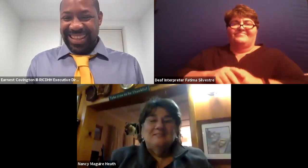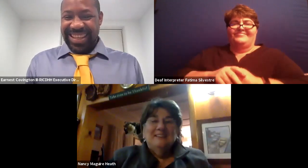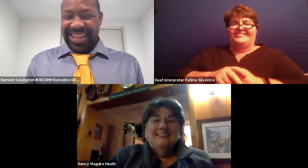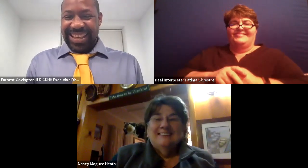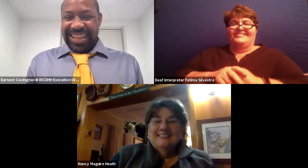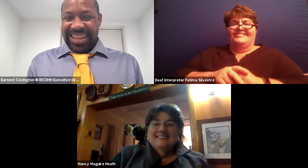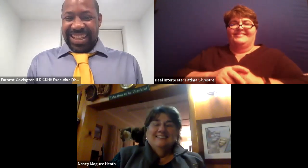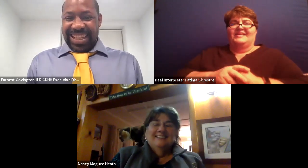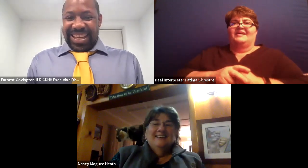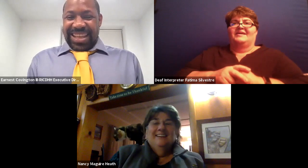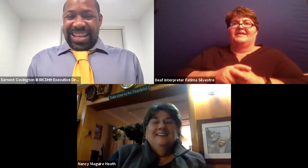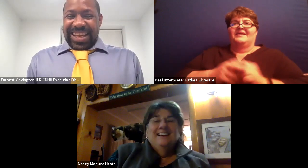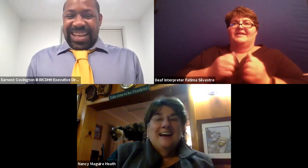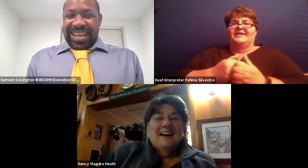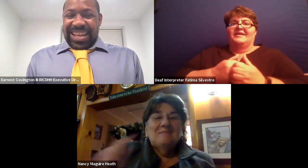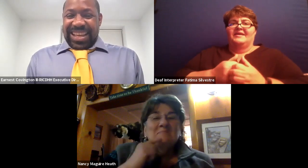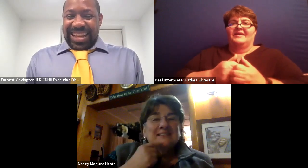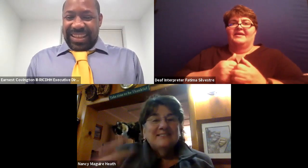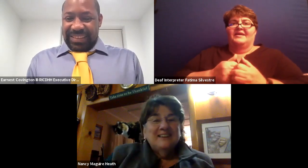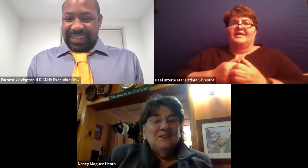So Nancy's saying, hi, everyone.